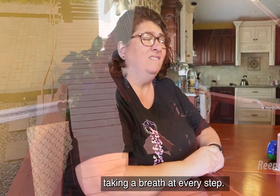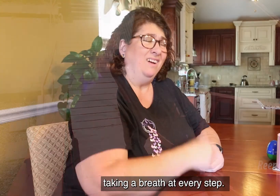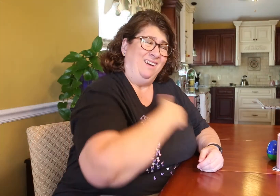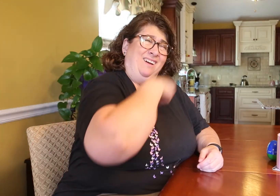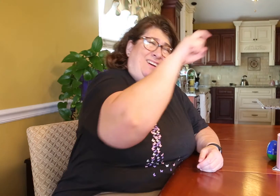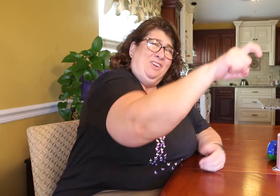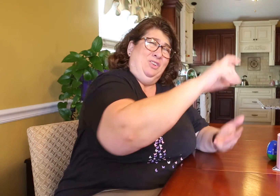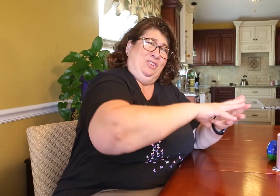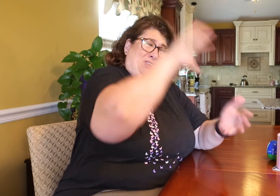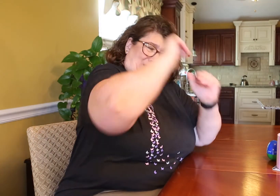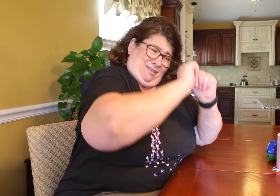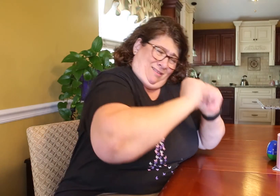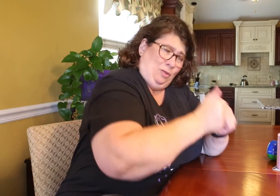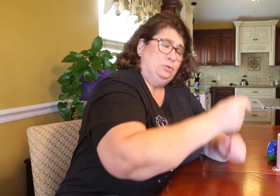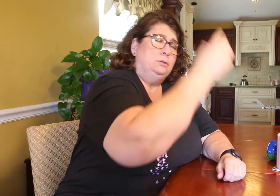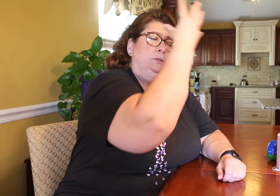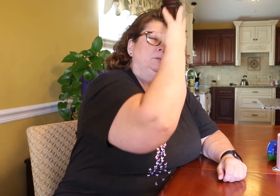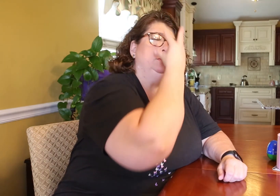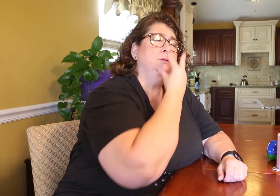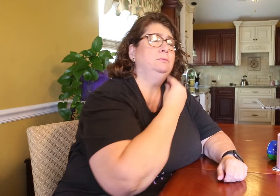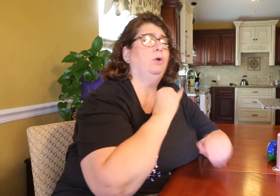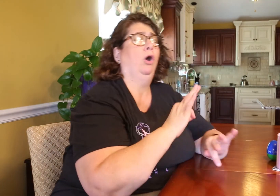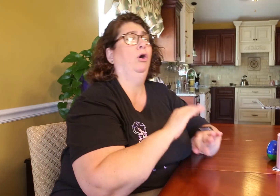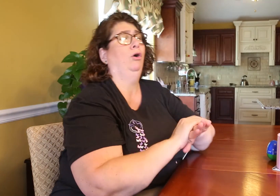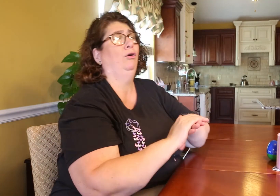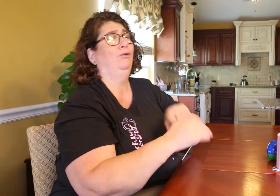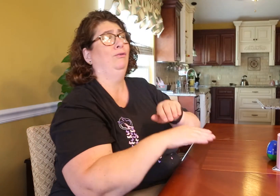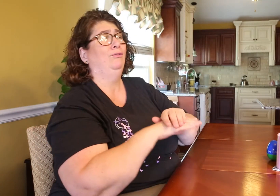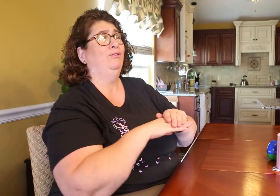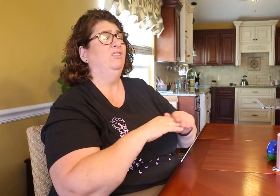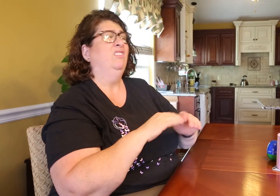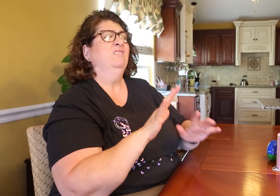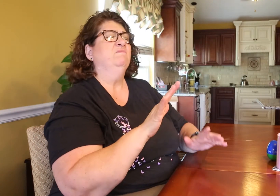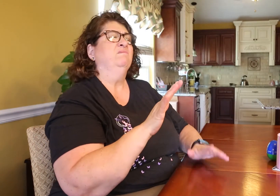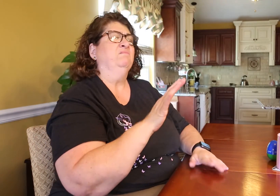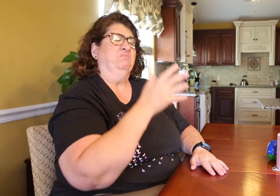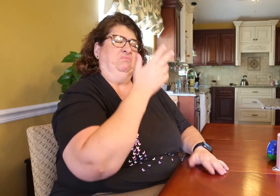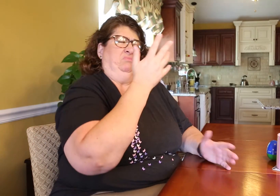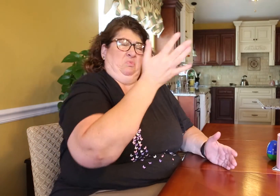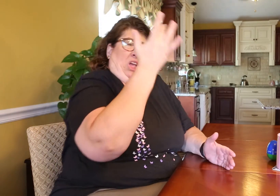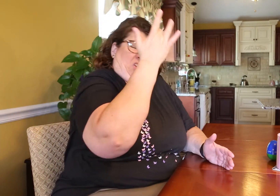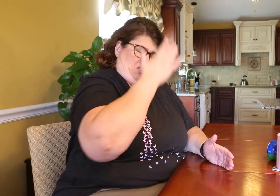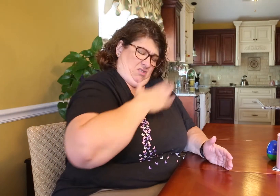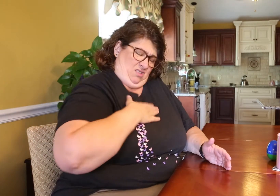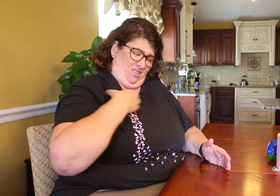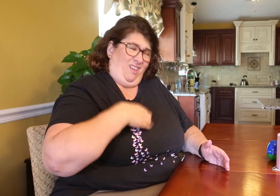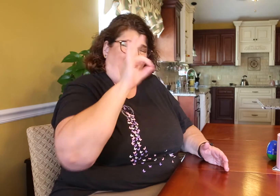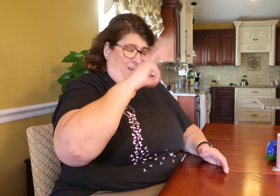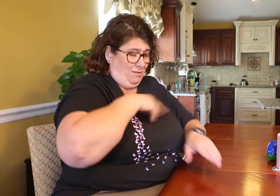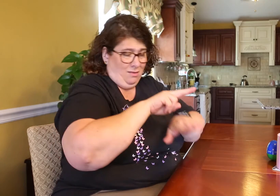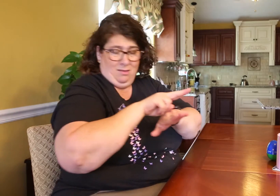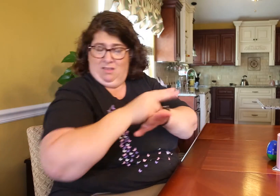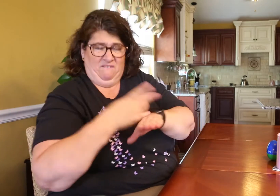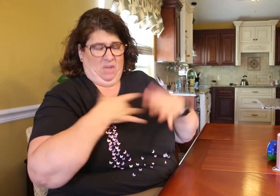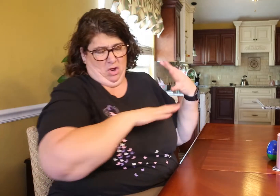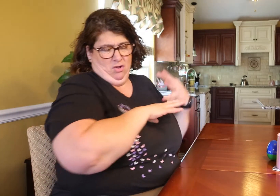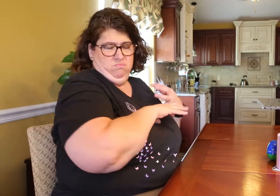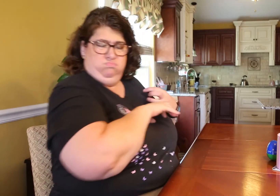I had to learn how to sleep again. I couldn't sleep on my right side, or my esophagus, heart,